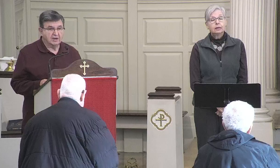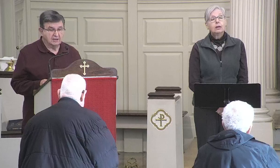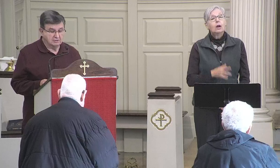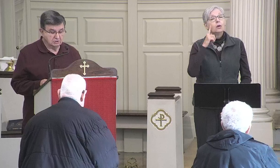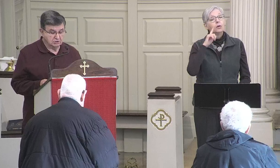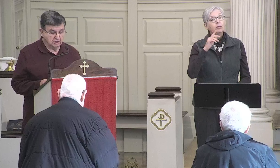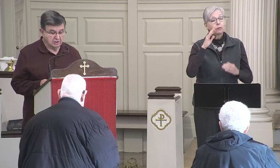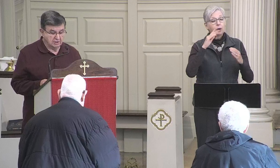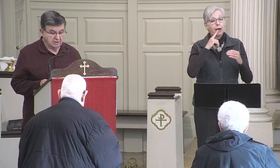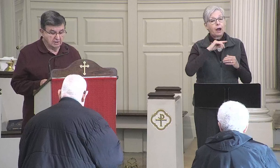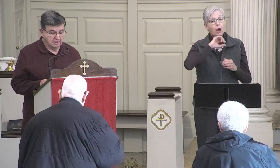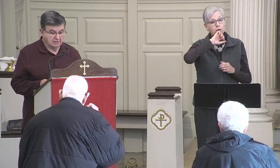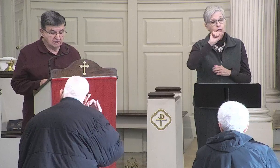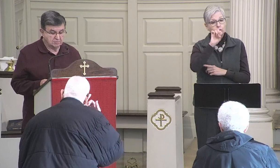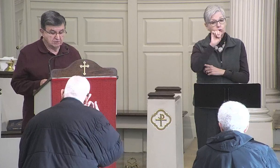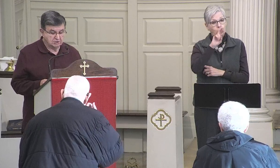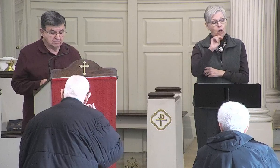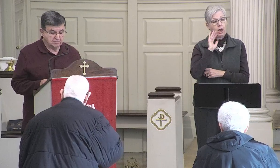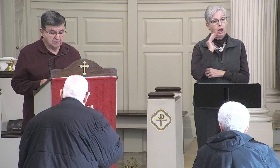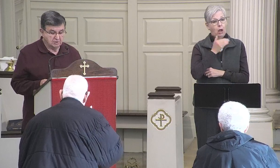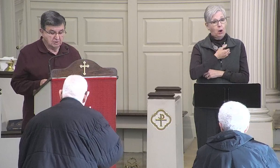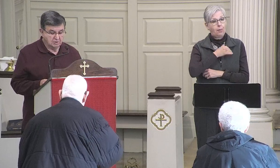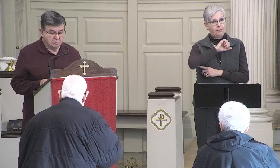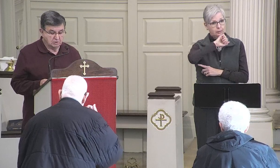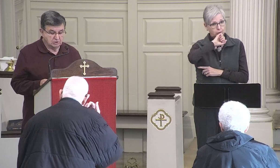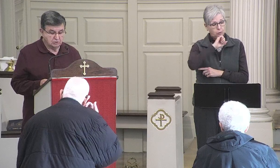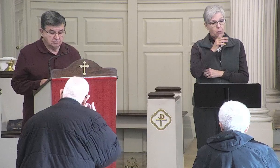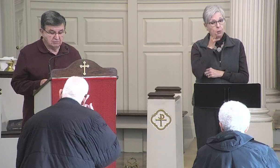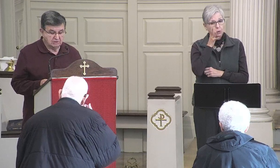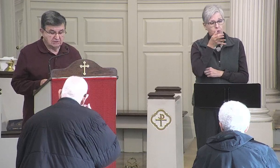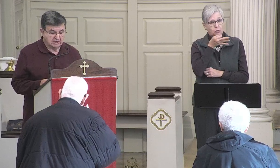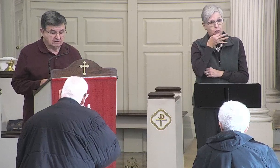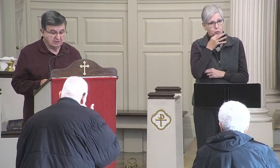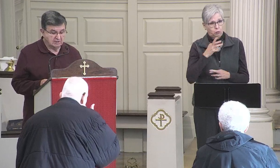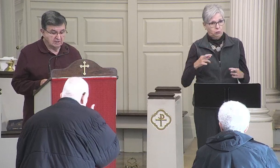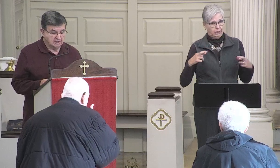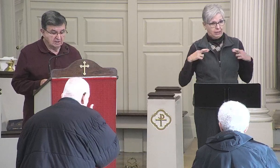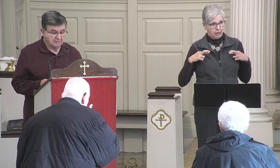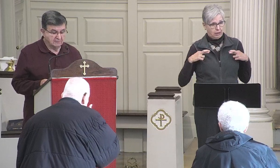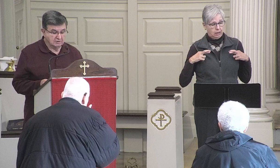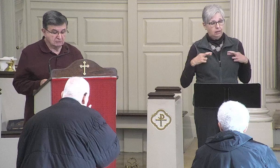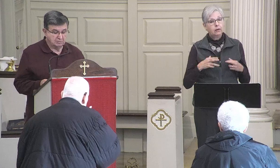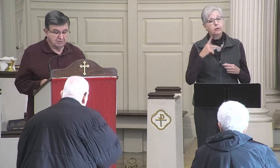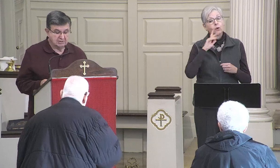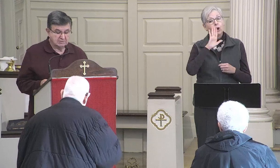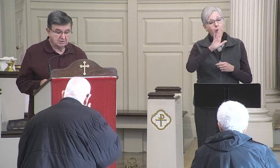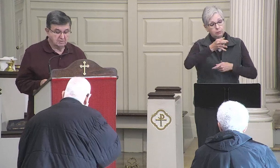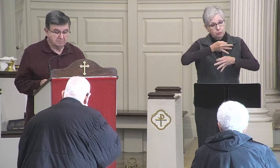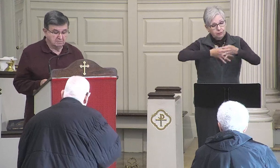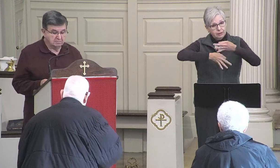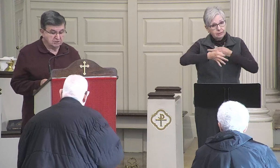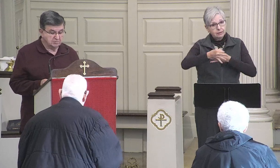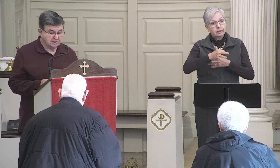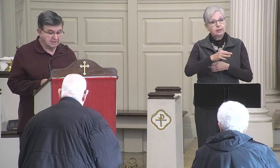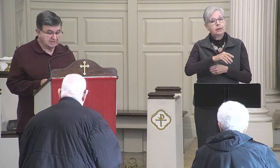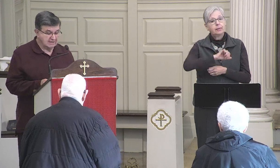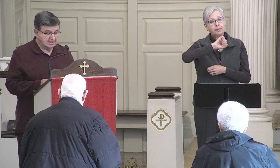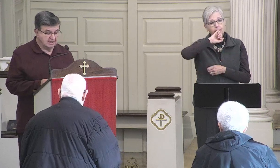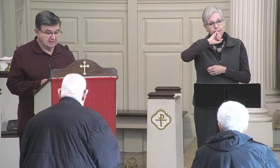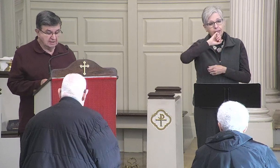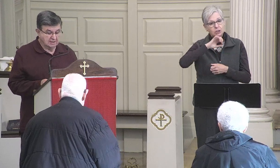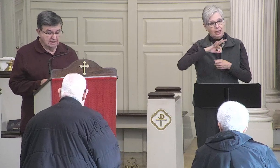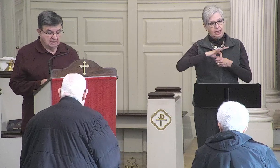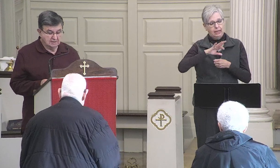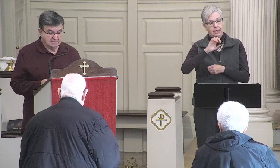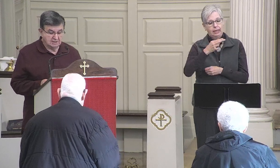For Cardinal Sean, our Archbishop, who will soon be retiring, and for his replacement, Bishop-elect